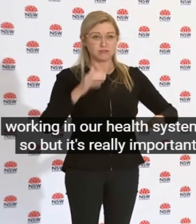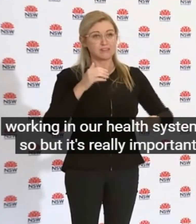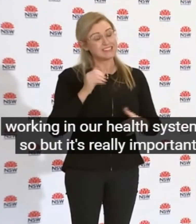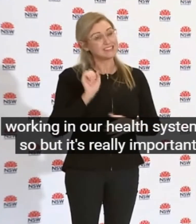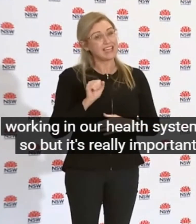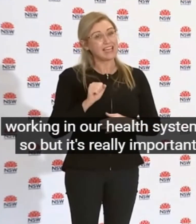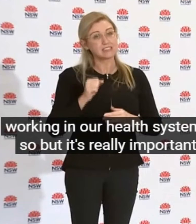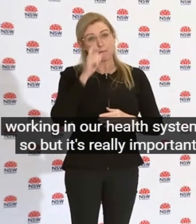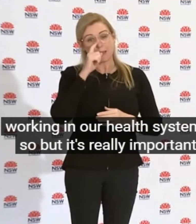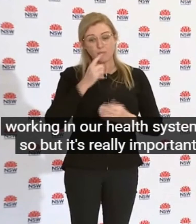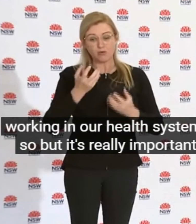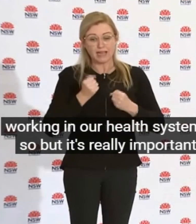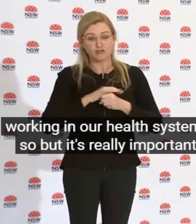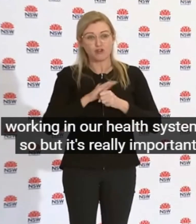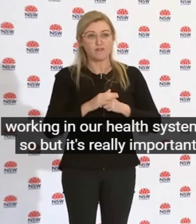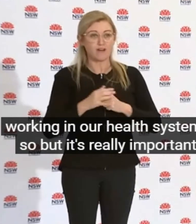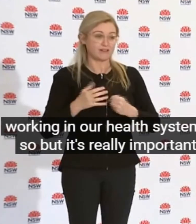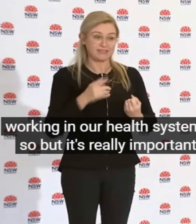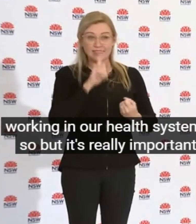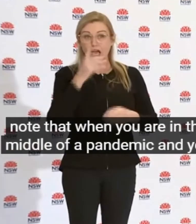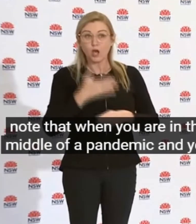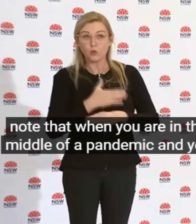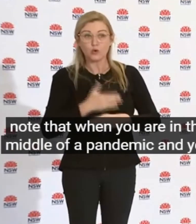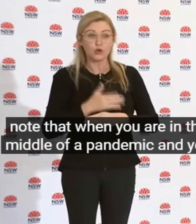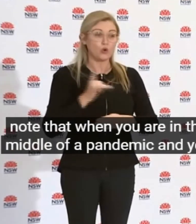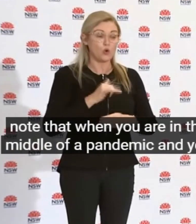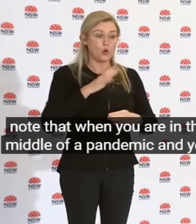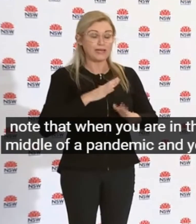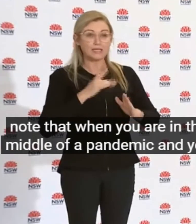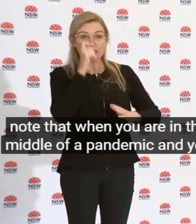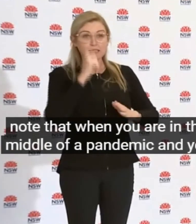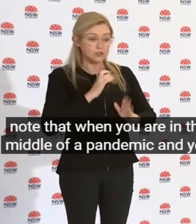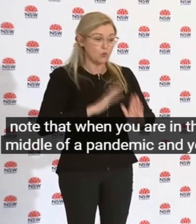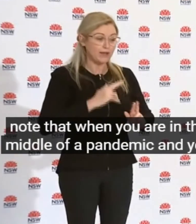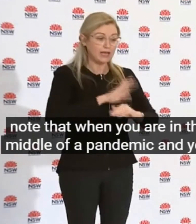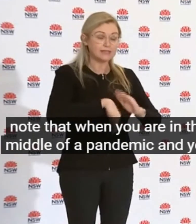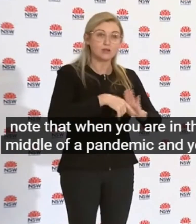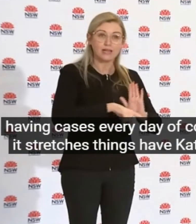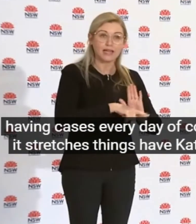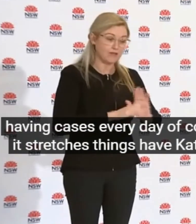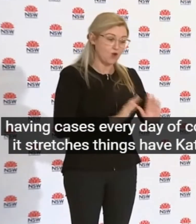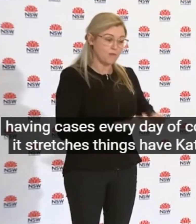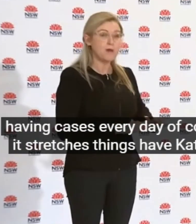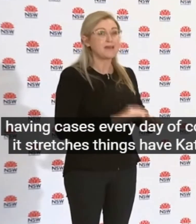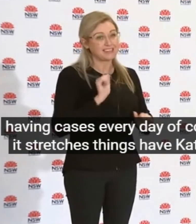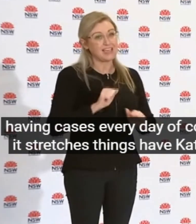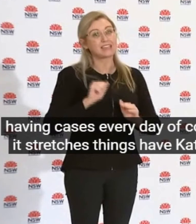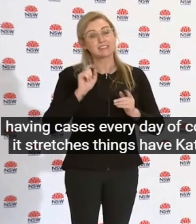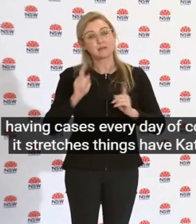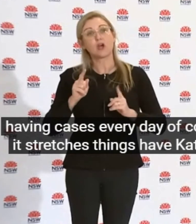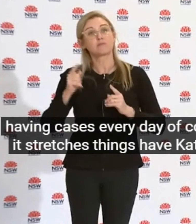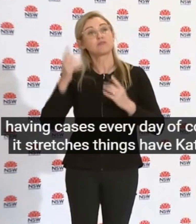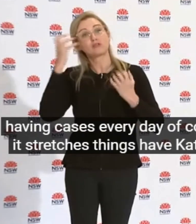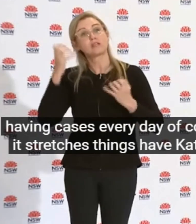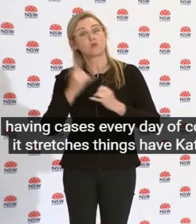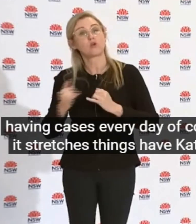Of course you need to put in greater safety measures than ever before, because even though people are vaccinated, you can still obviously get the